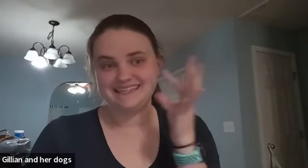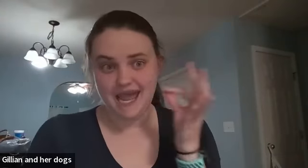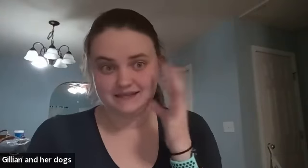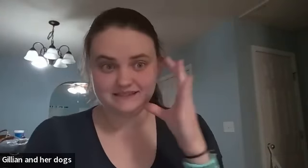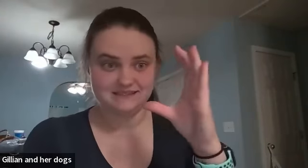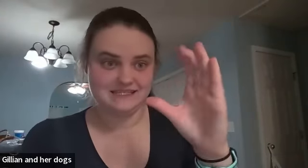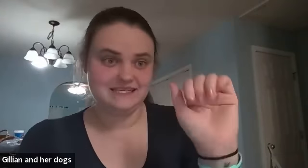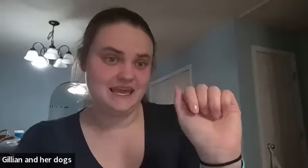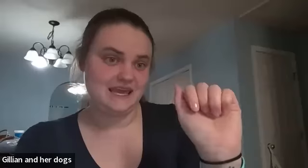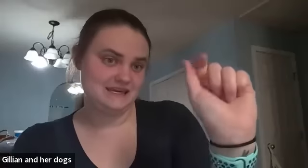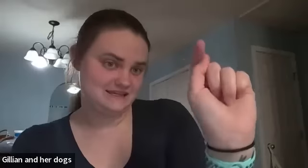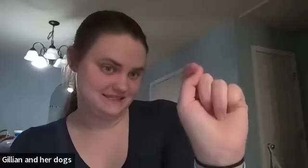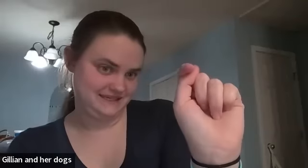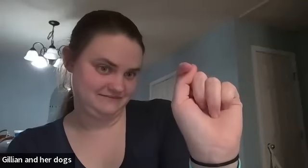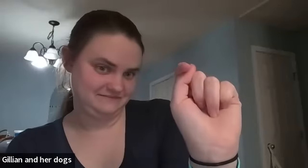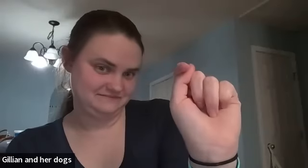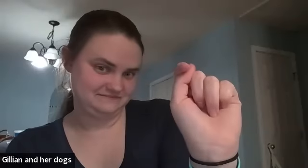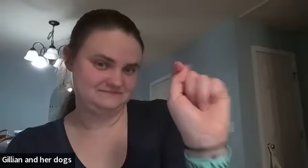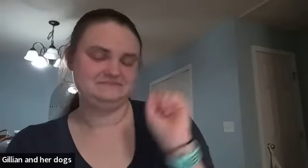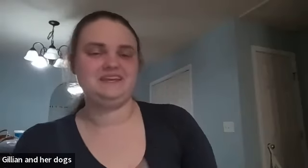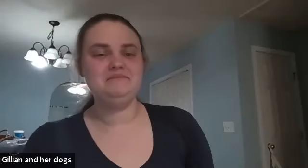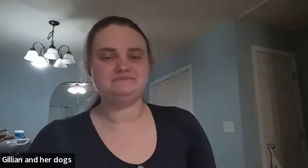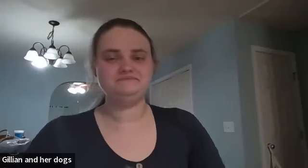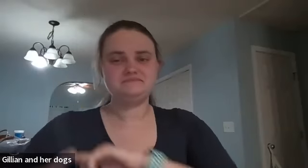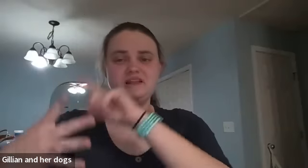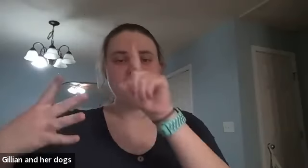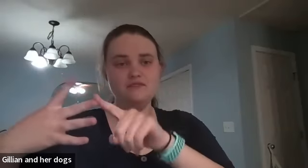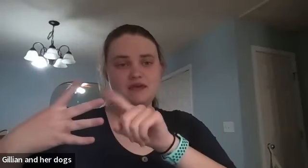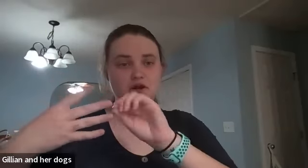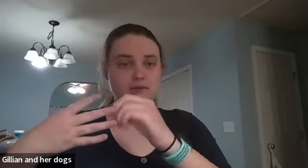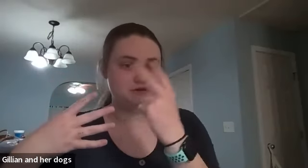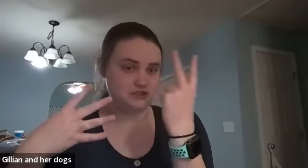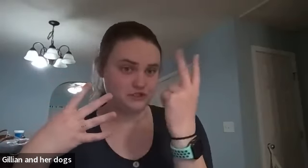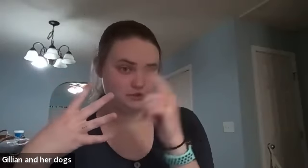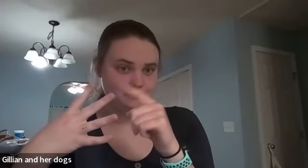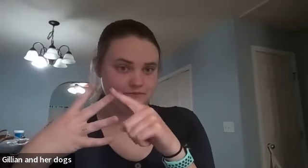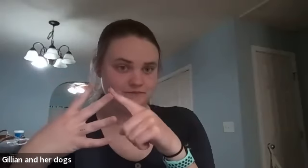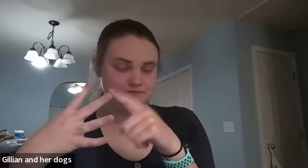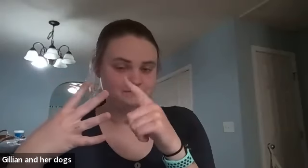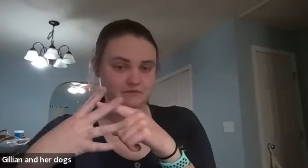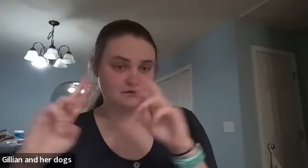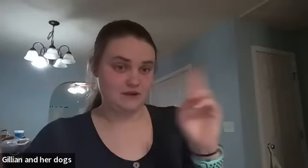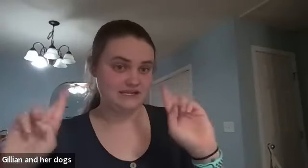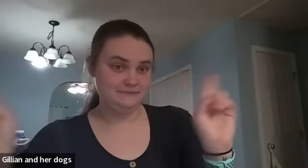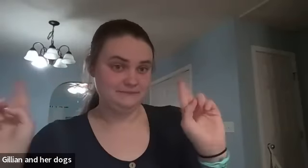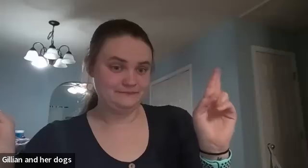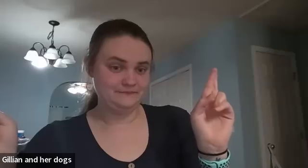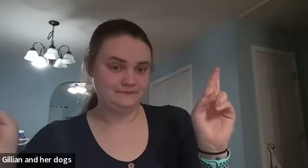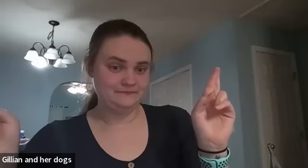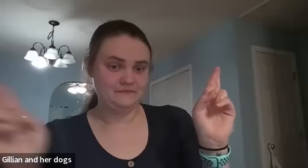cat, C-A-T. Okay. Then our number 2, ready? All